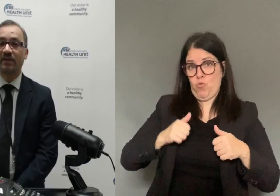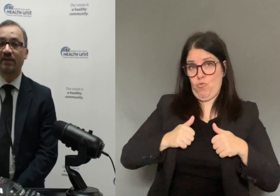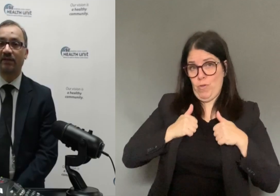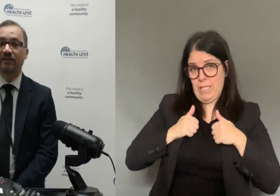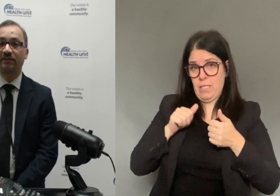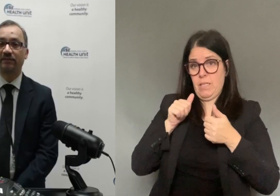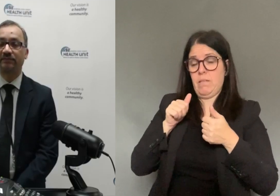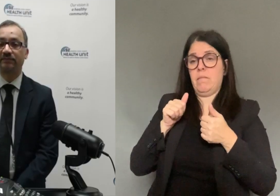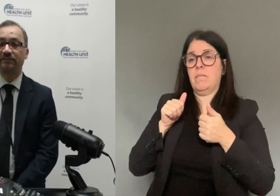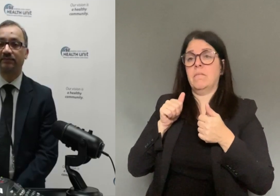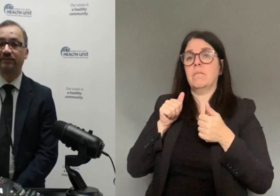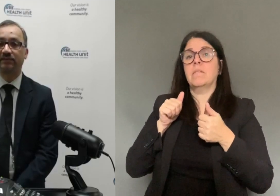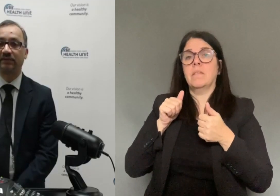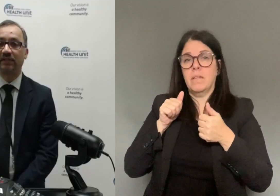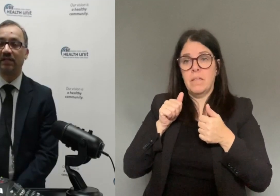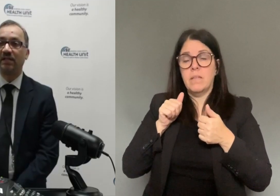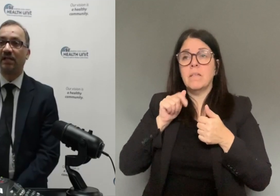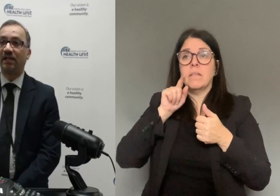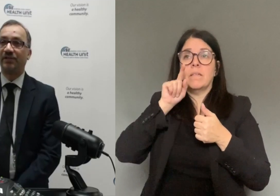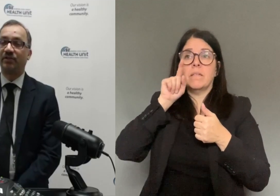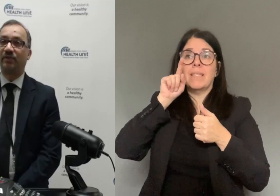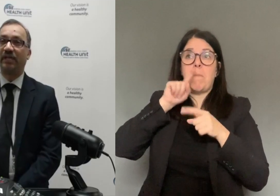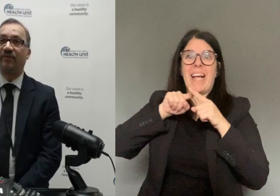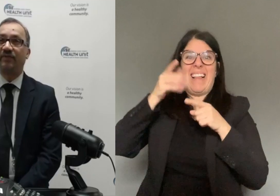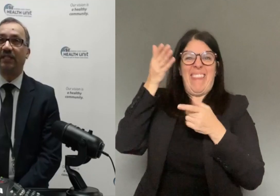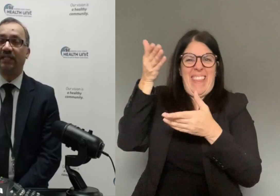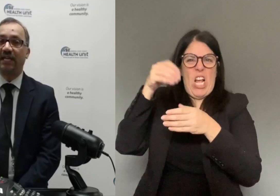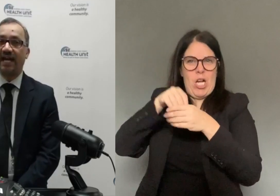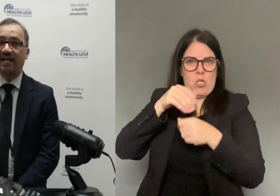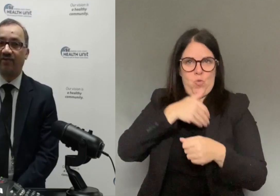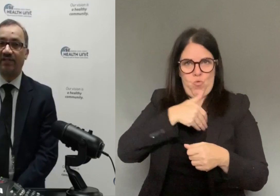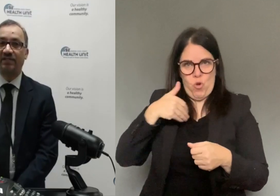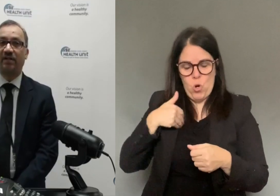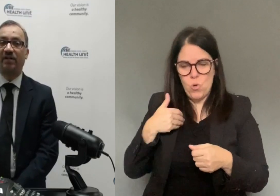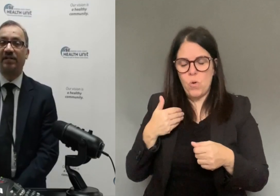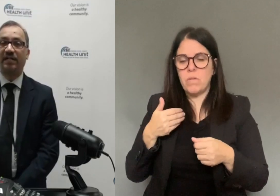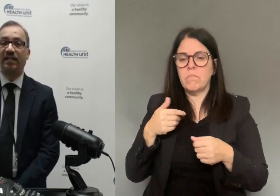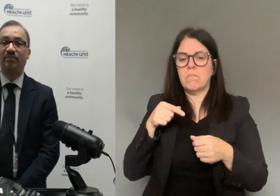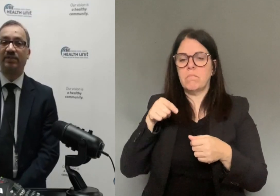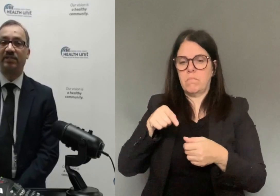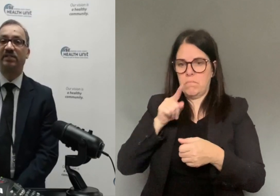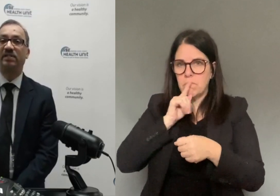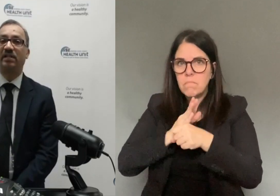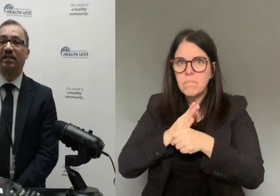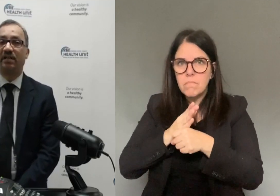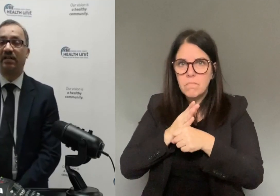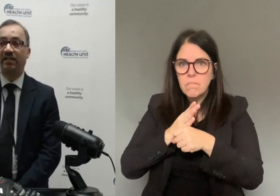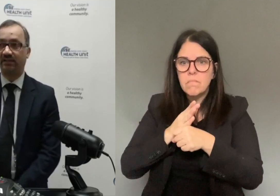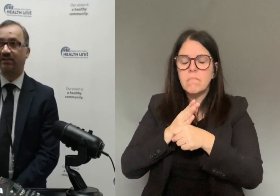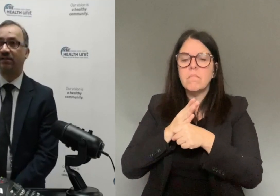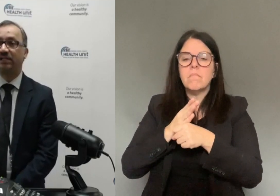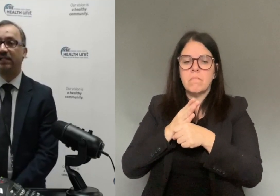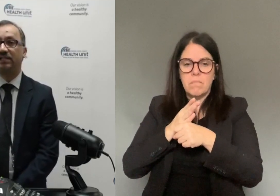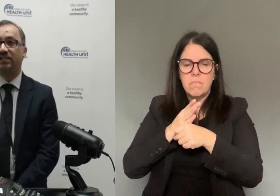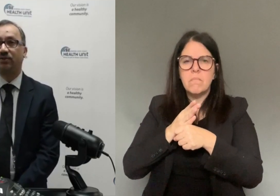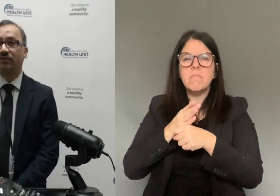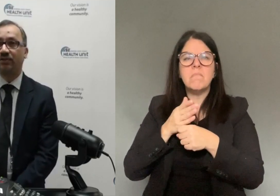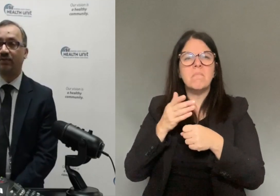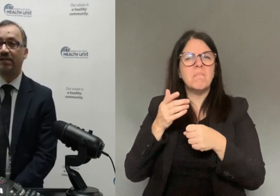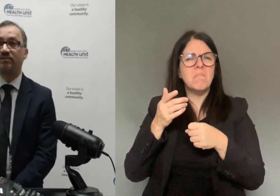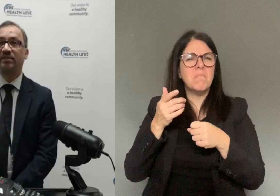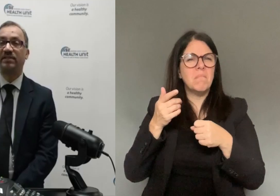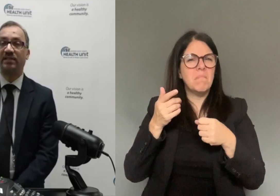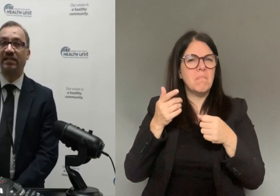Windsor, or is it Toronto's case? So if the address on that person health card is a